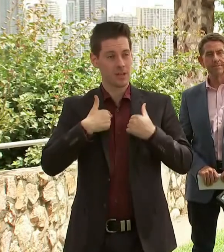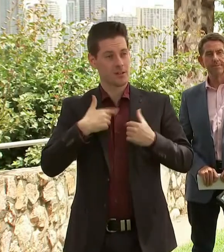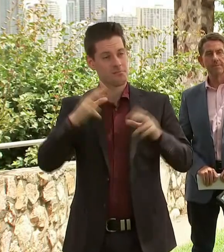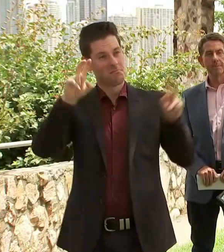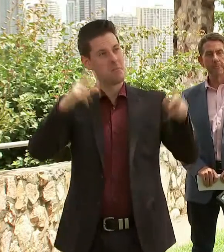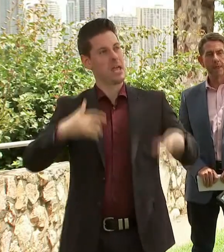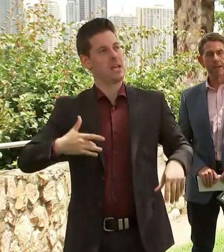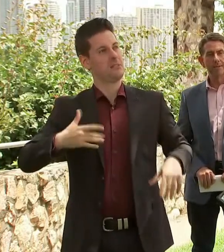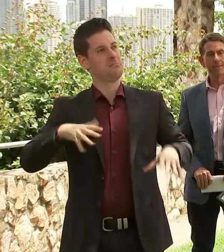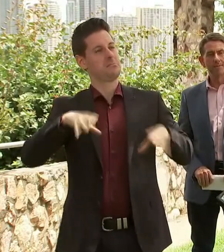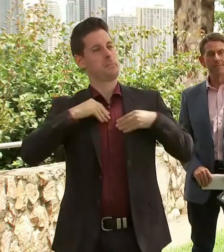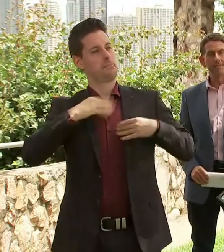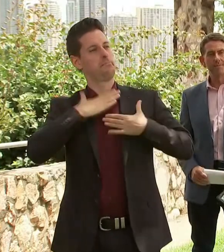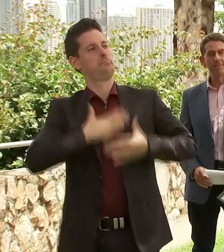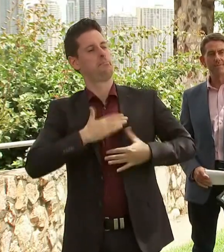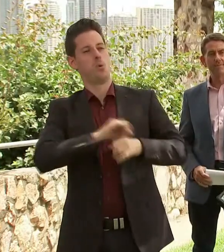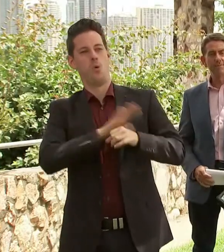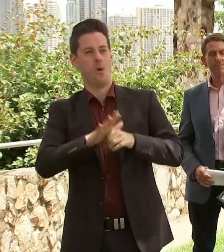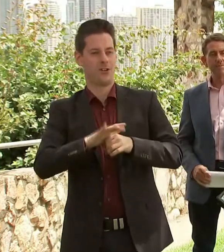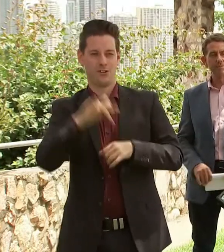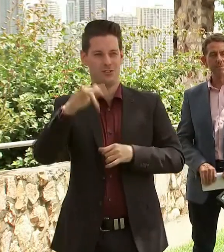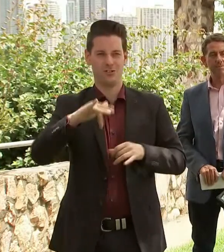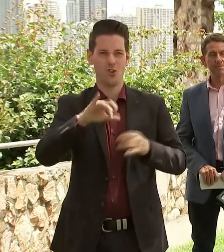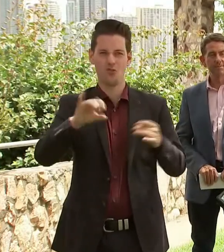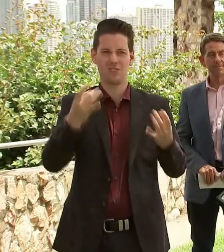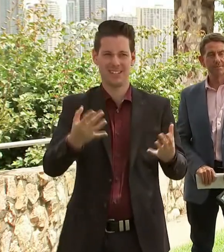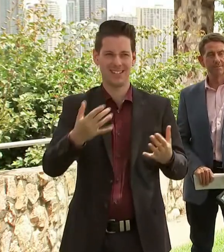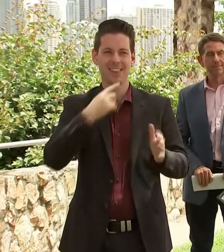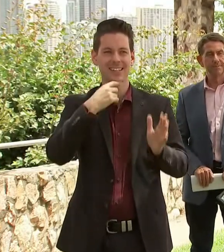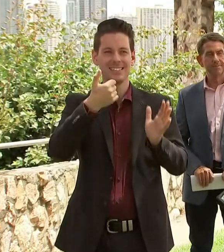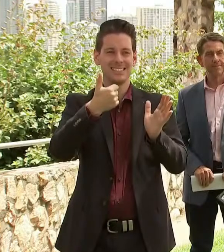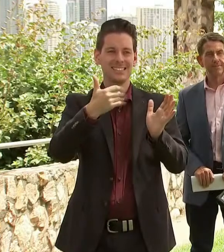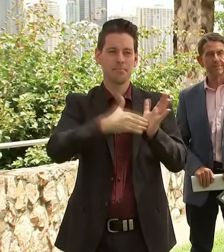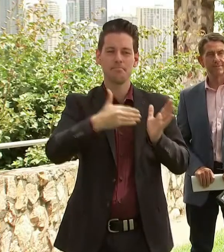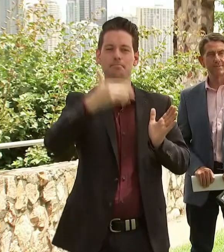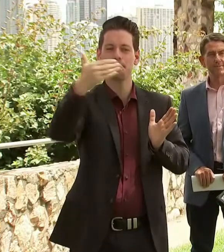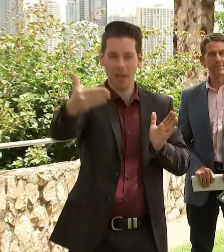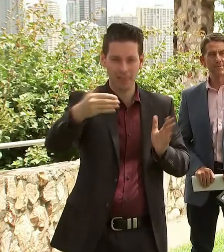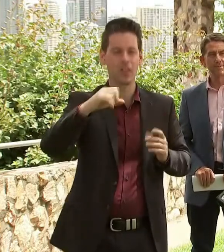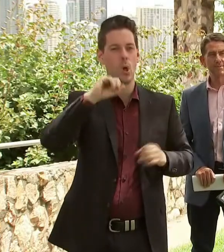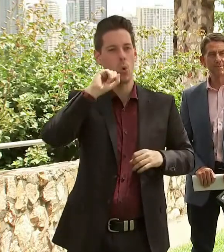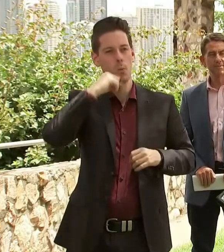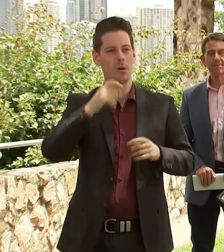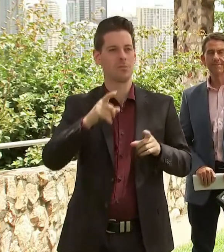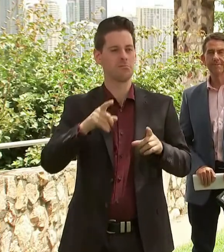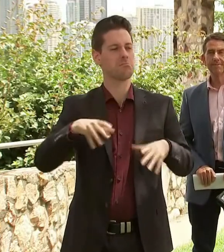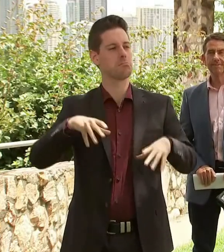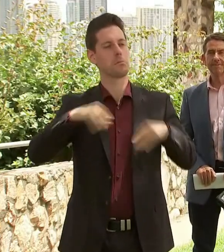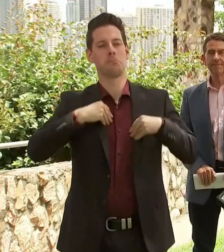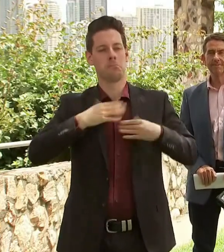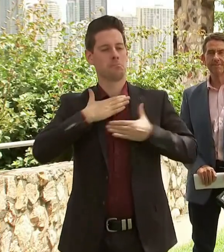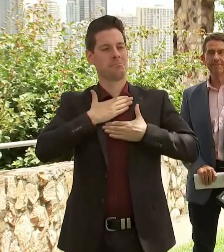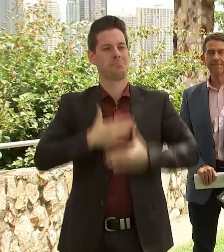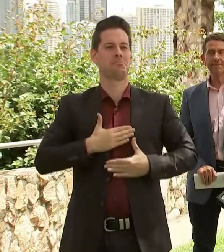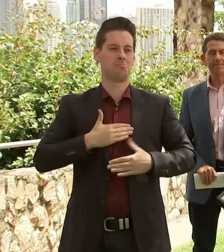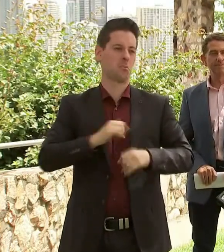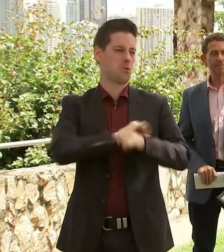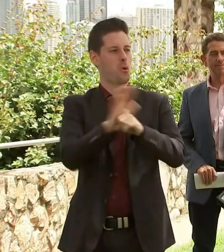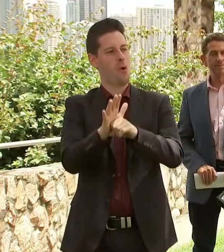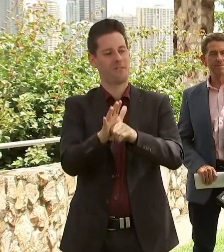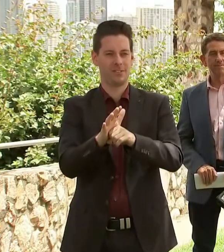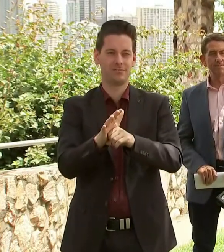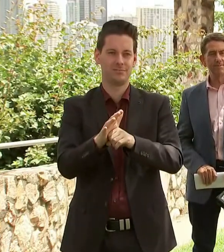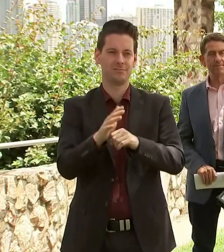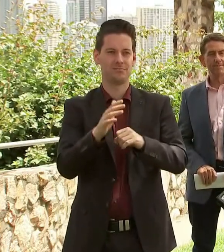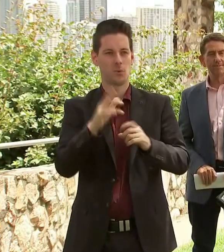COVID anytime soon. It's probably at least 6 months or so away at an absolute minimum before we can comfortably say that